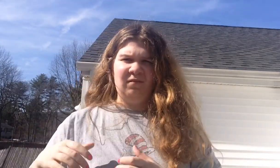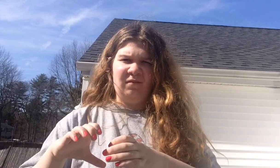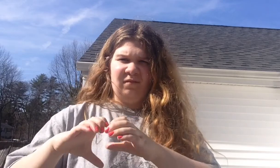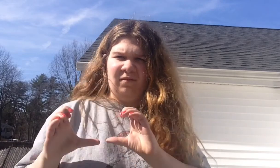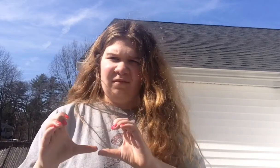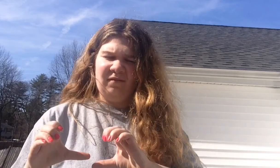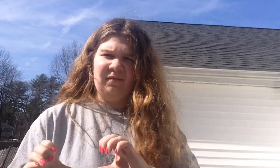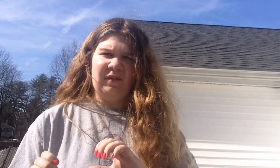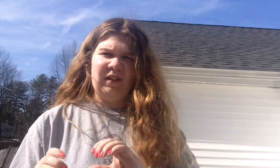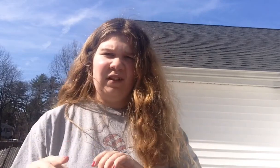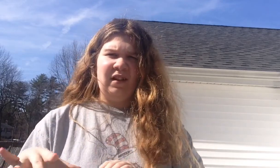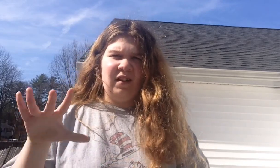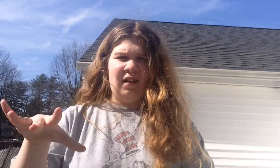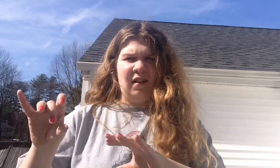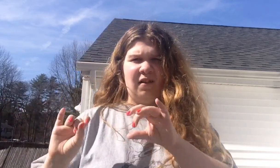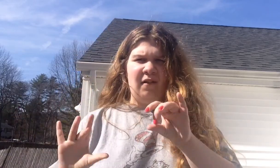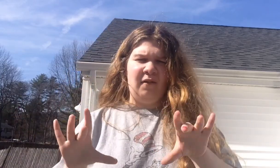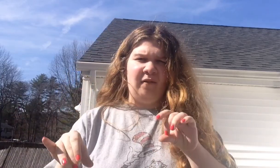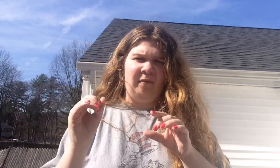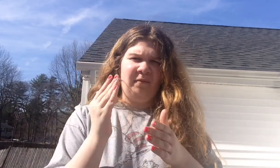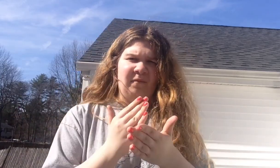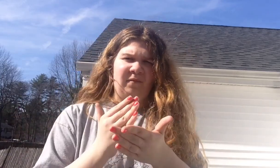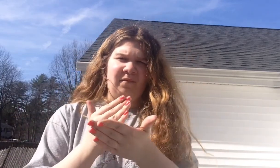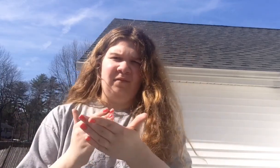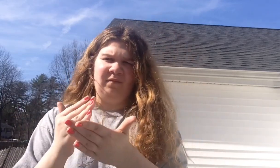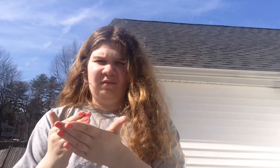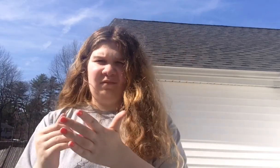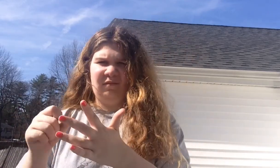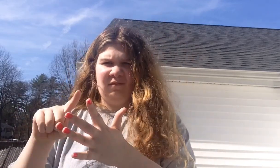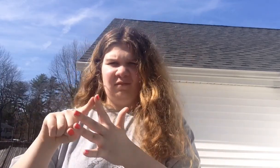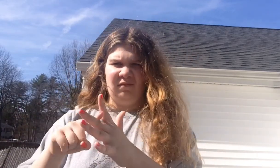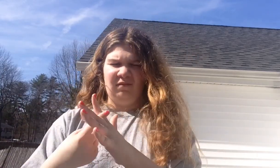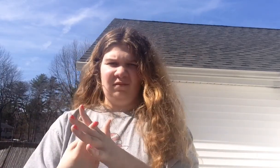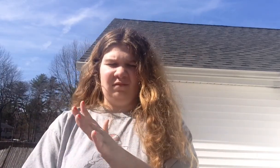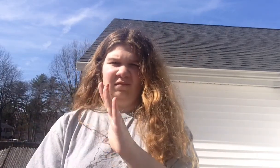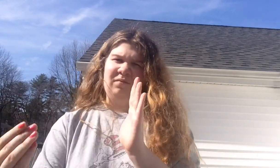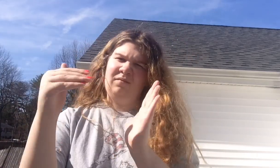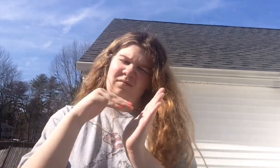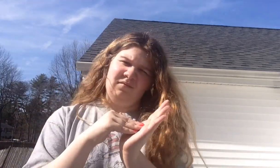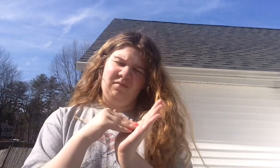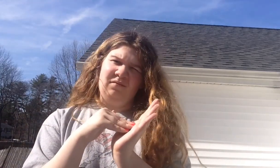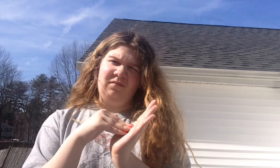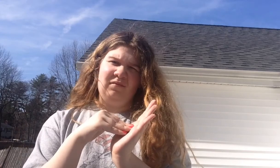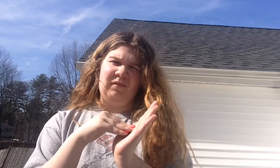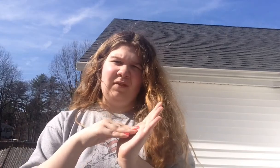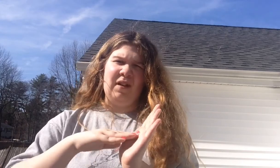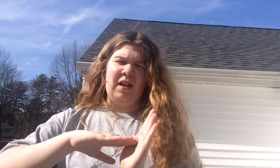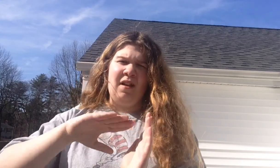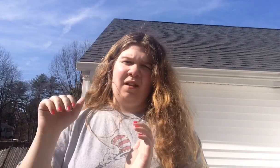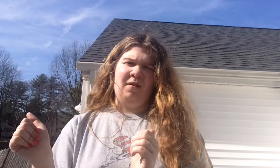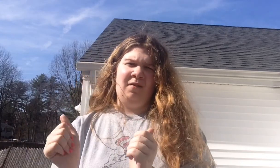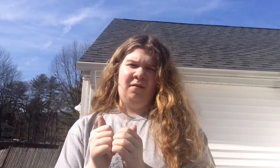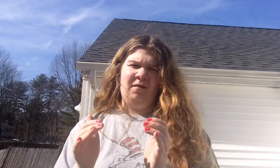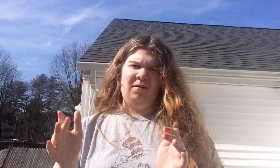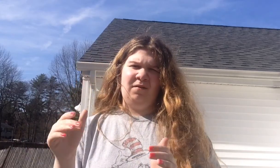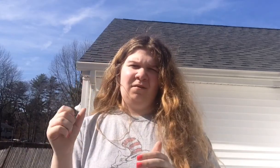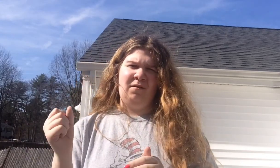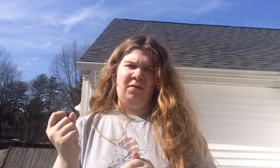of your heart Think up all the pieces and go back to the start Never losing,